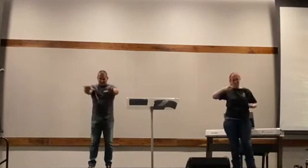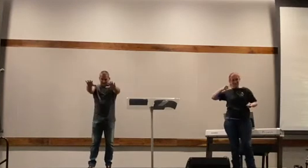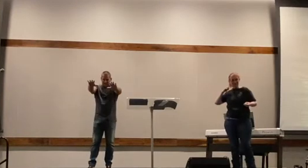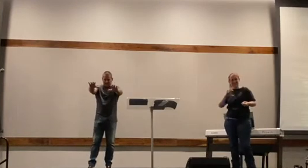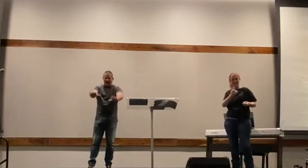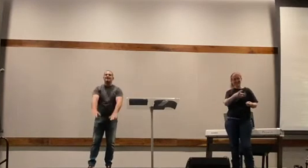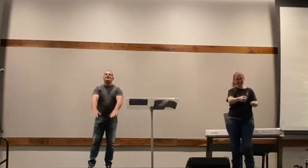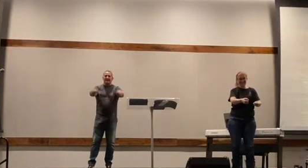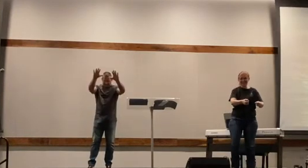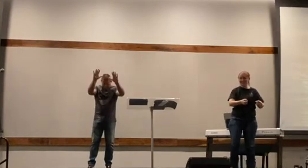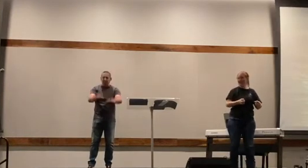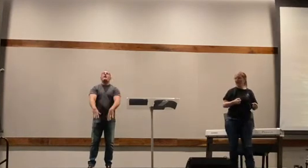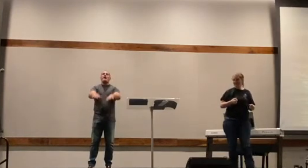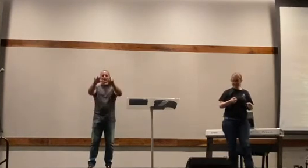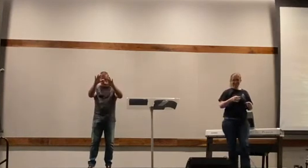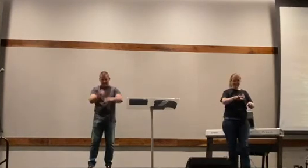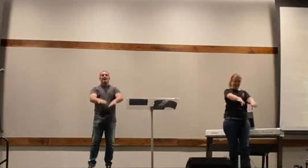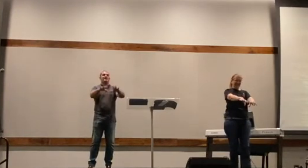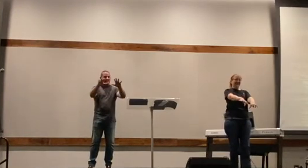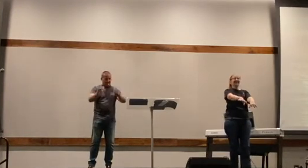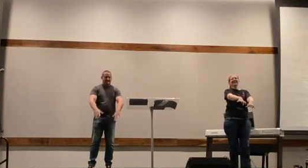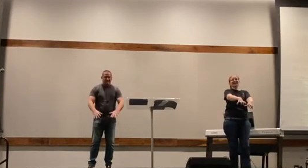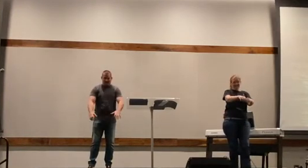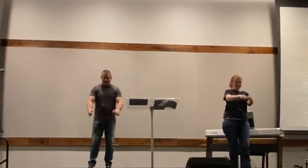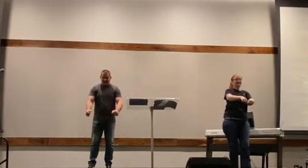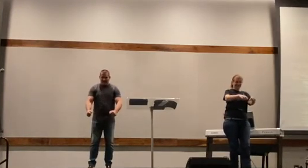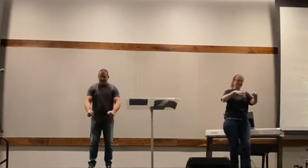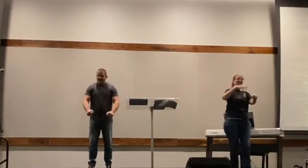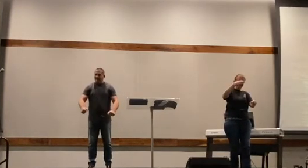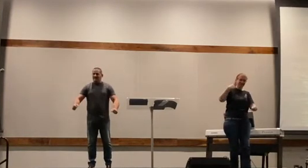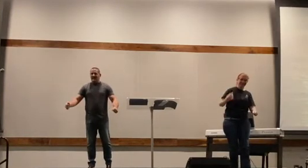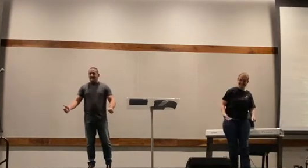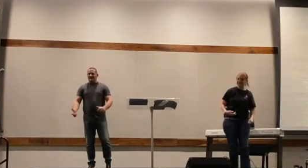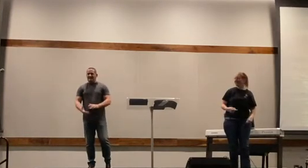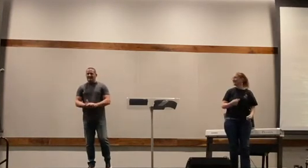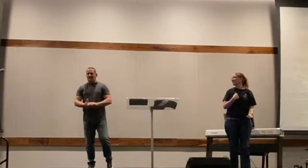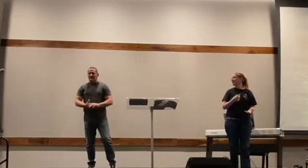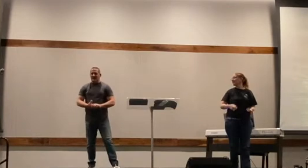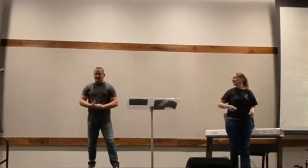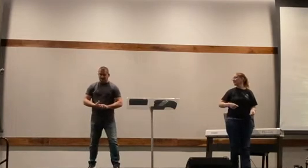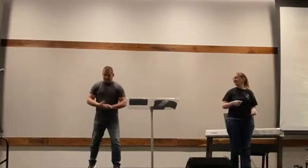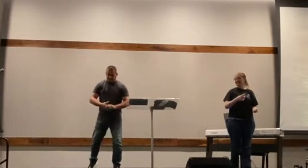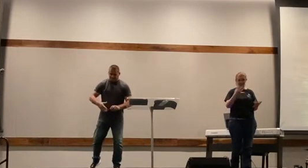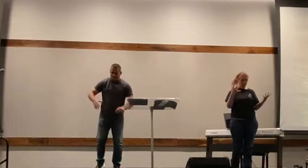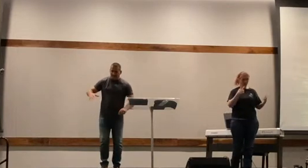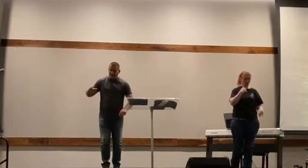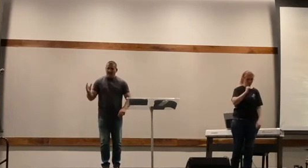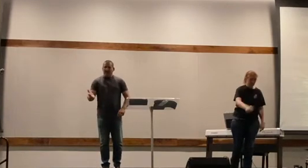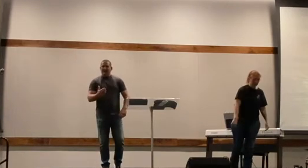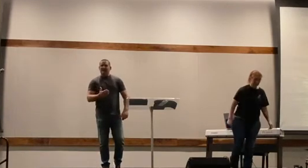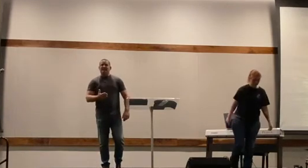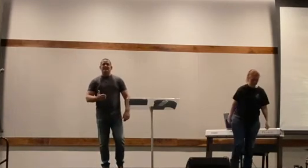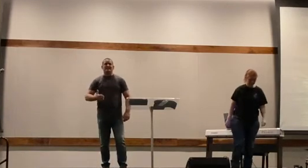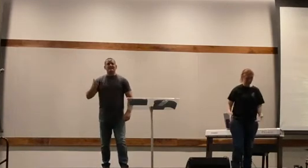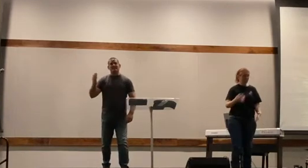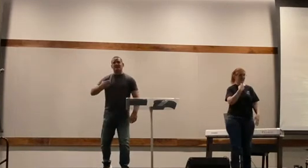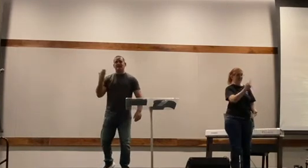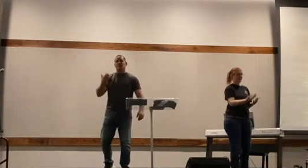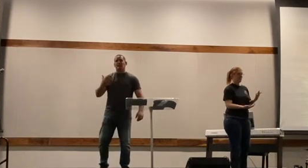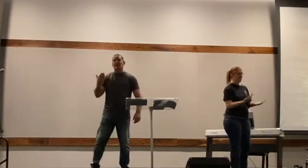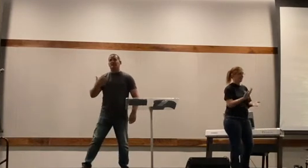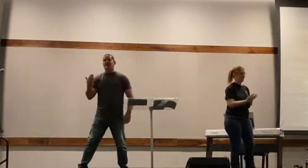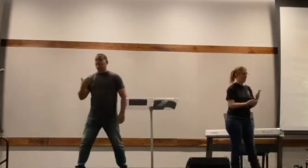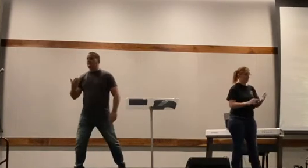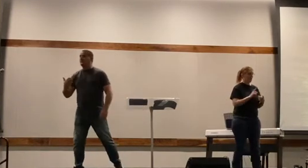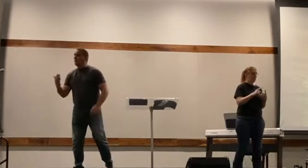Chad is trying to hold on, and like, bam, and hitting everything as he's coming in. And my dad gave us the whatnot. Can I tell you something? Sometimes